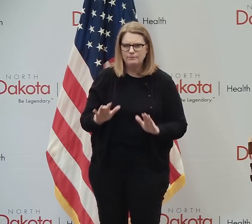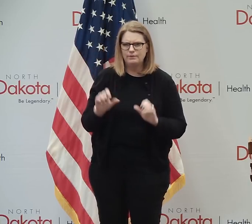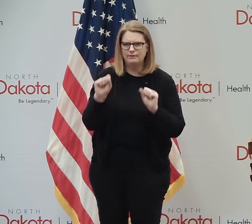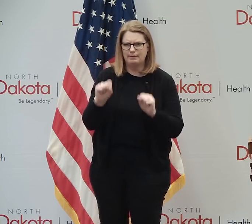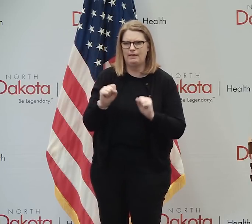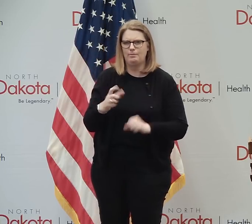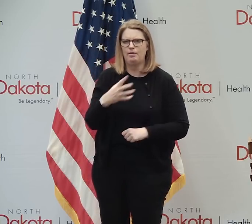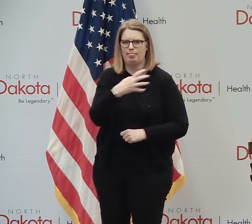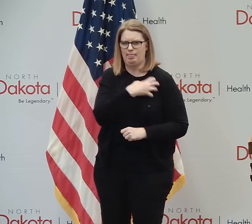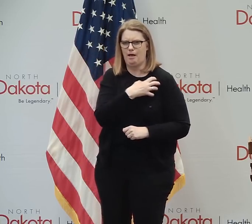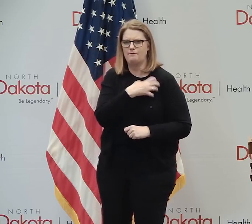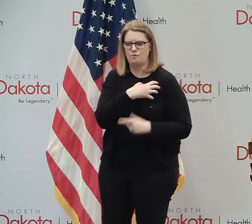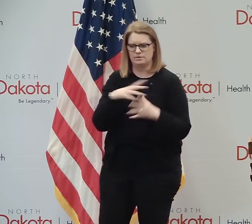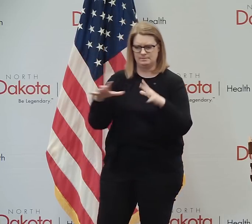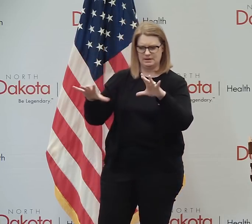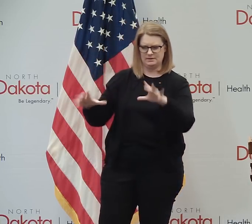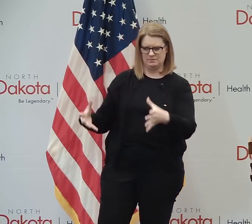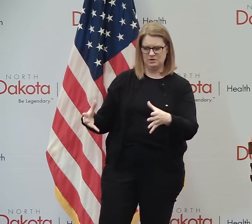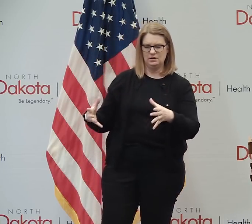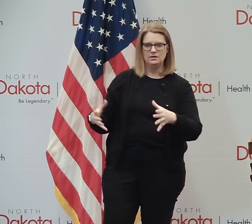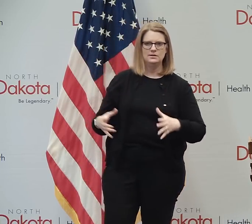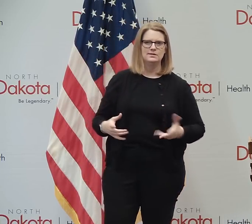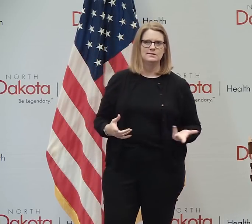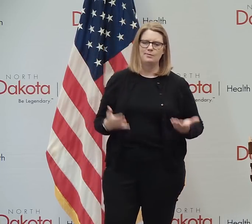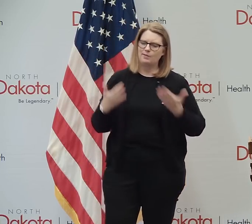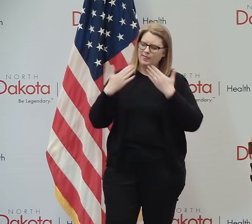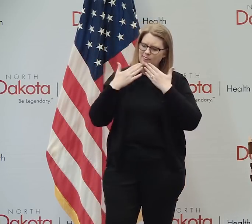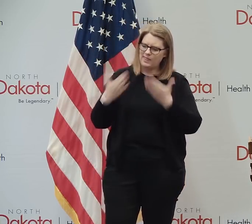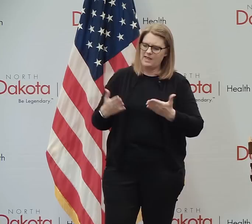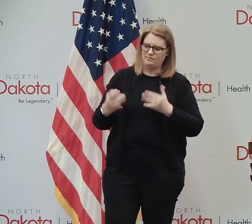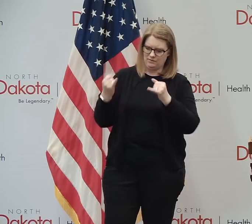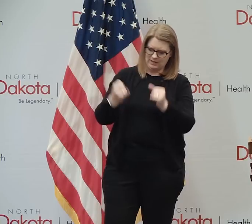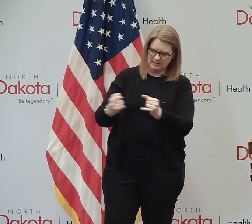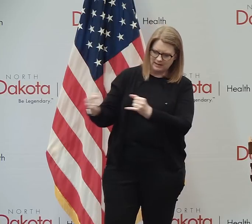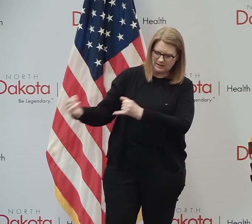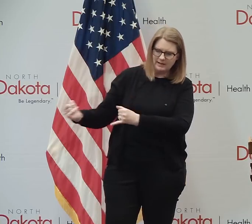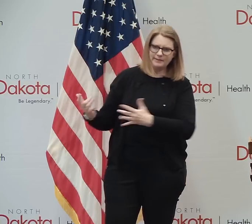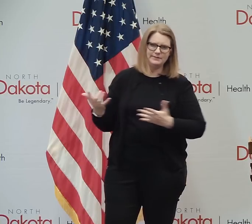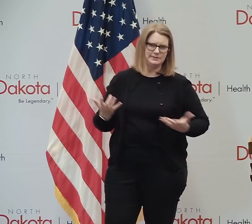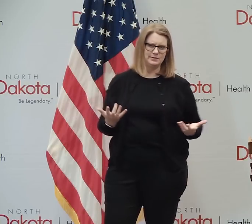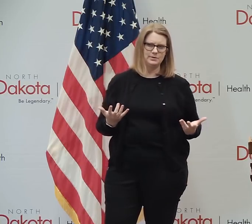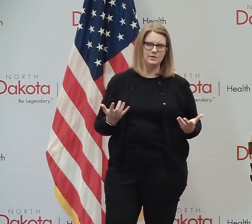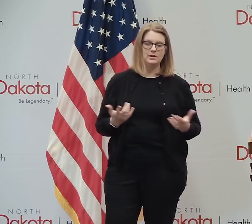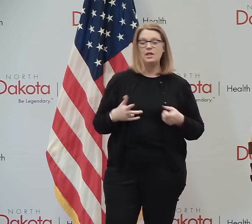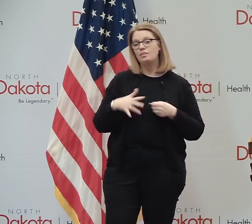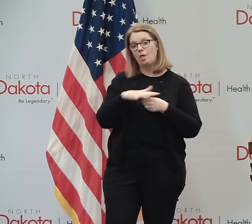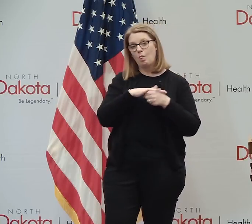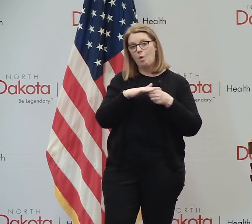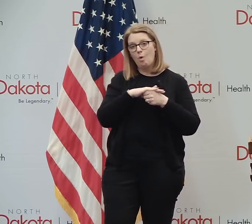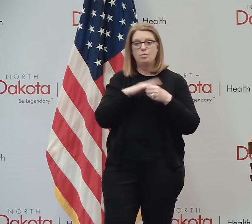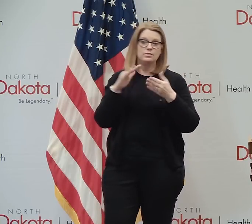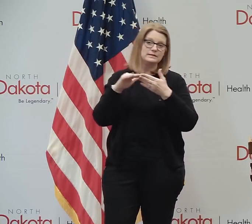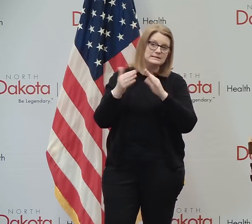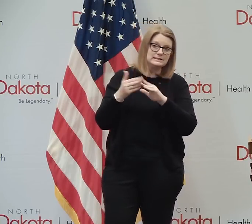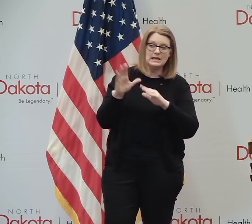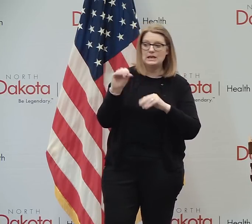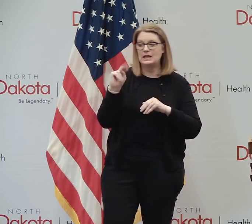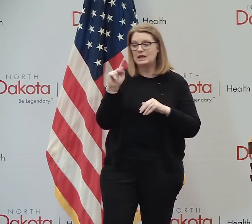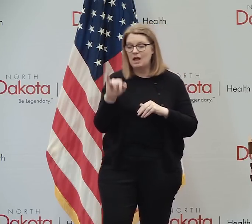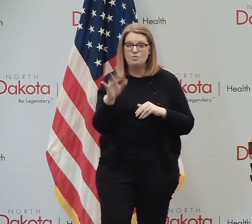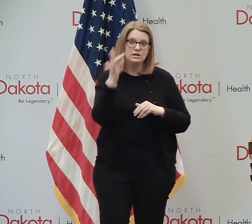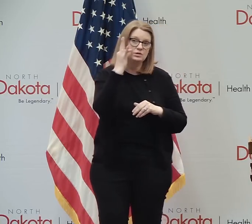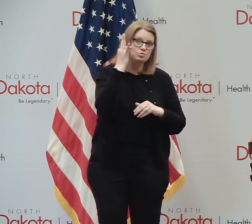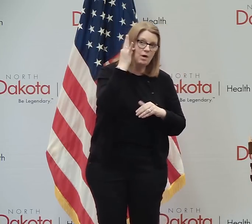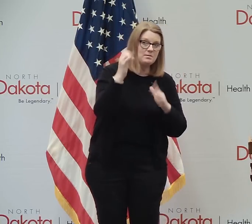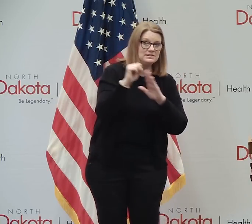we're thankful every day for those individuals, regardless if they're at the local, at the city, at the county, the tribal, or at the